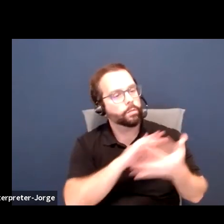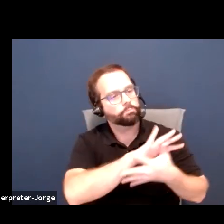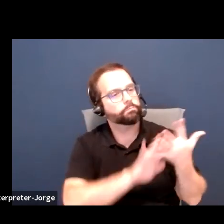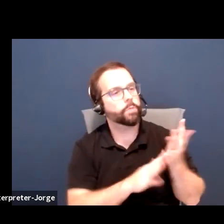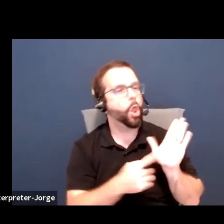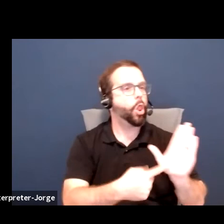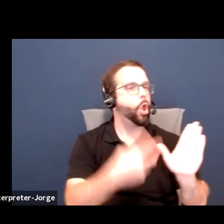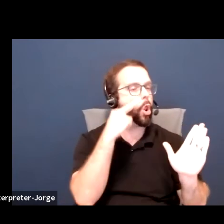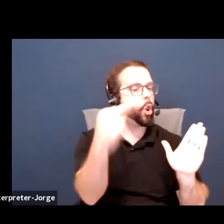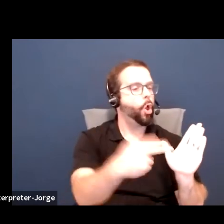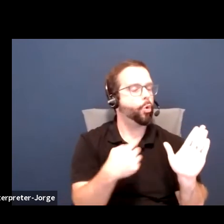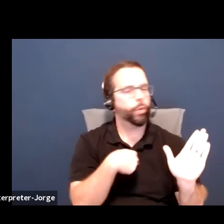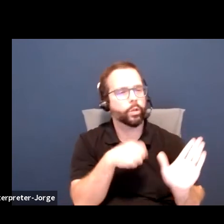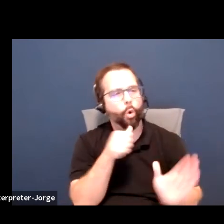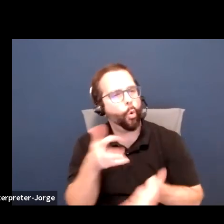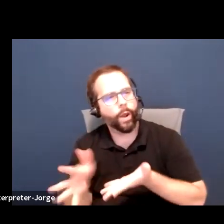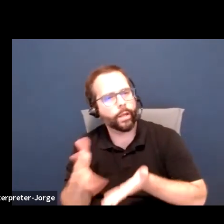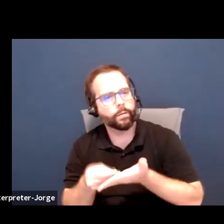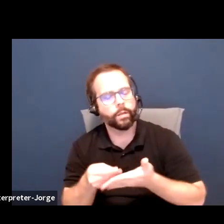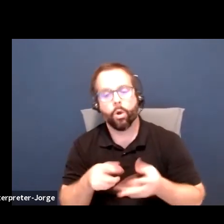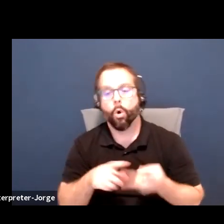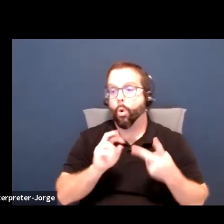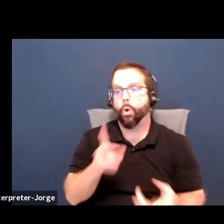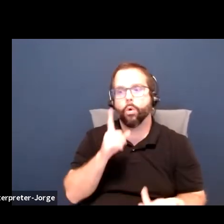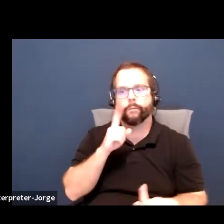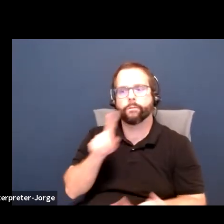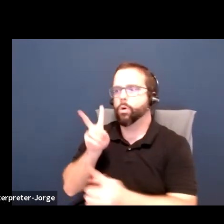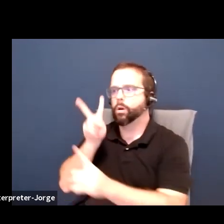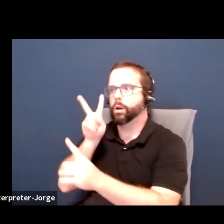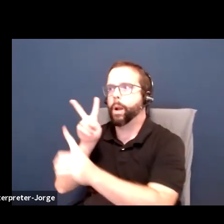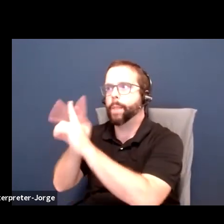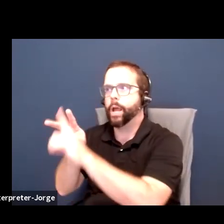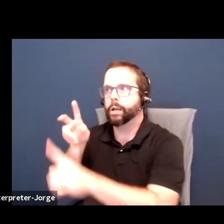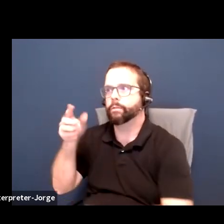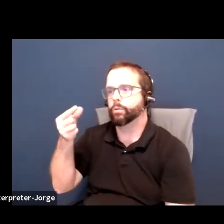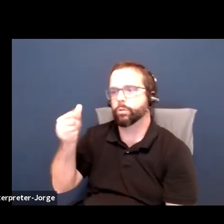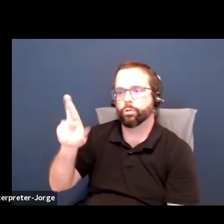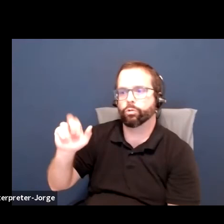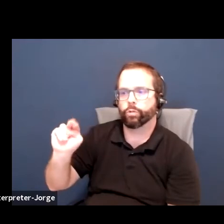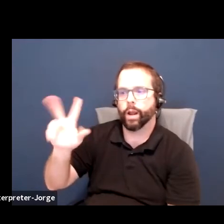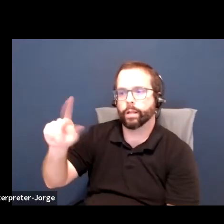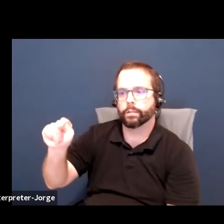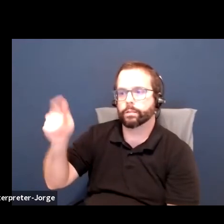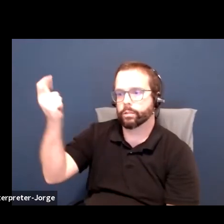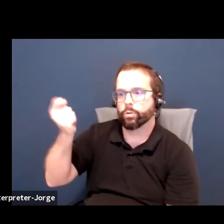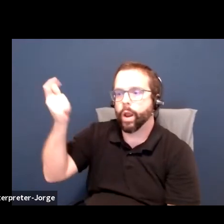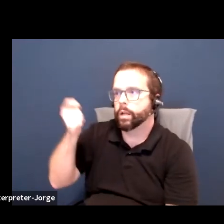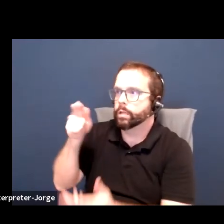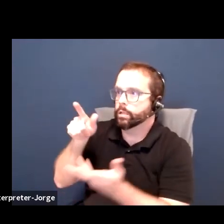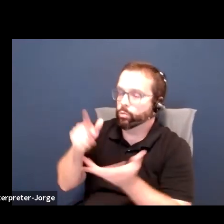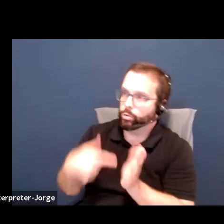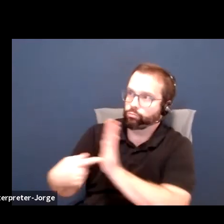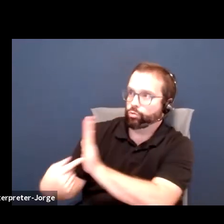we've been able to put stuff into grants that might be able to help supplement some of the other things that you're doing too. So Totally agree, Patricia. Data is that